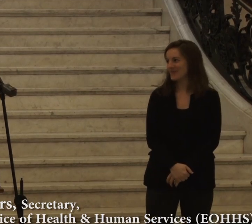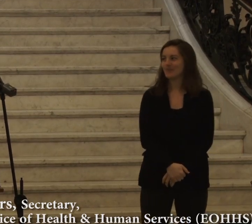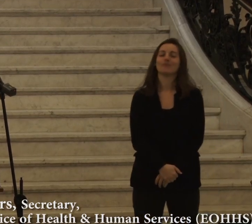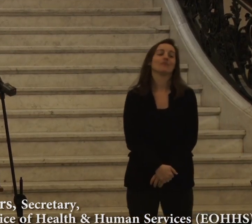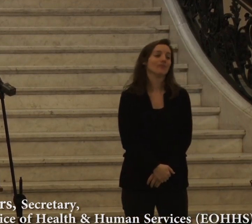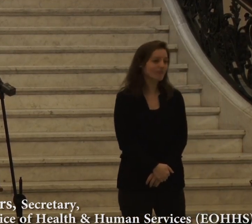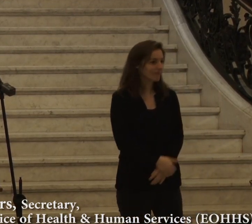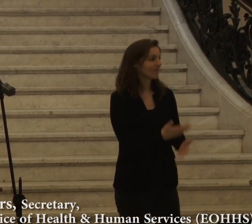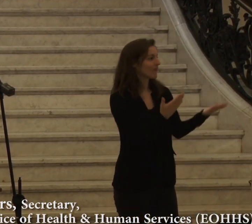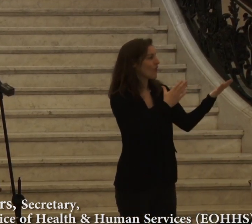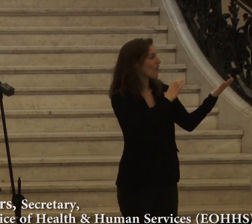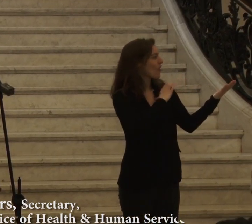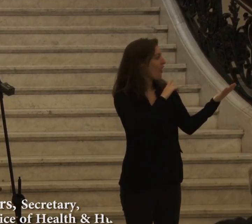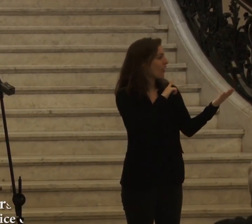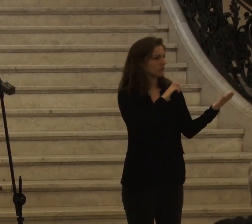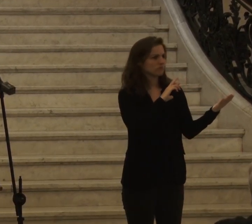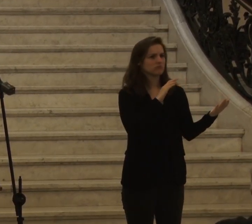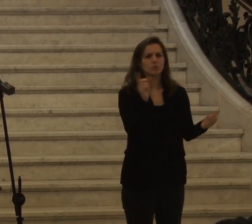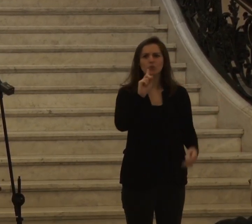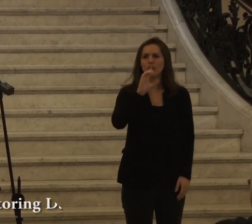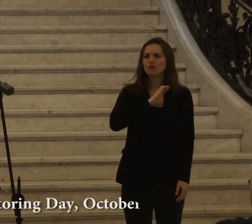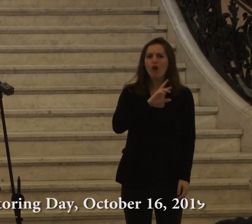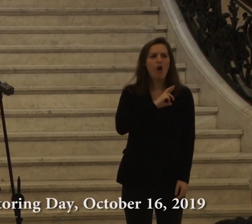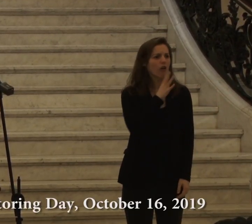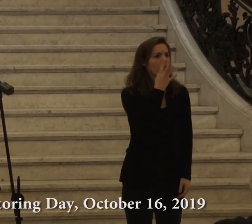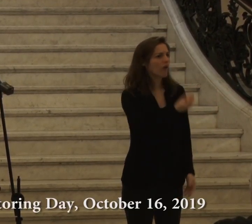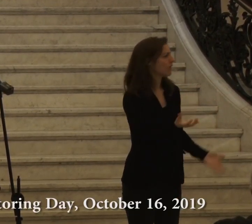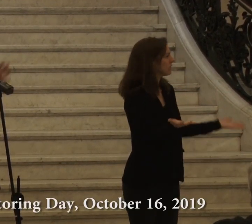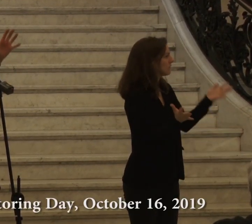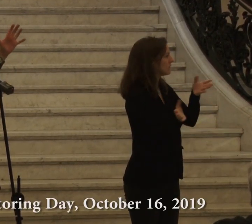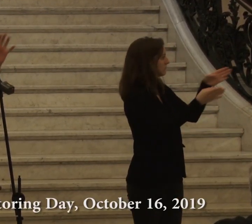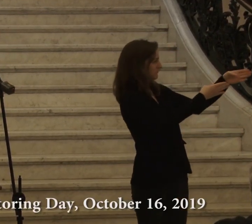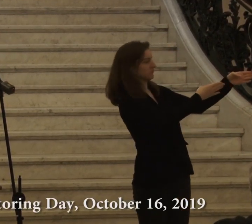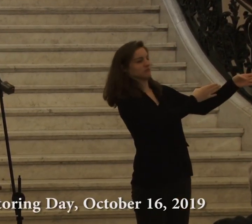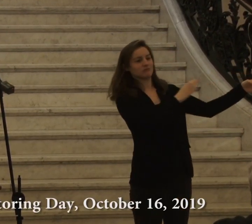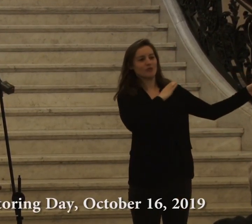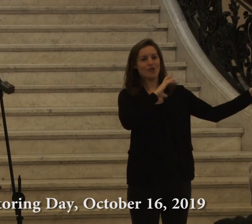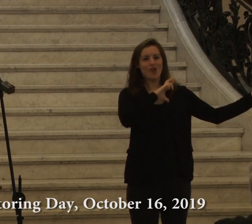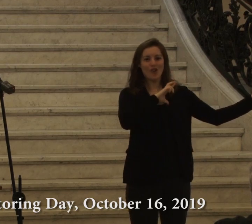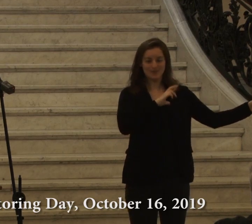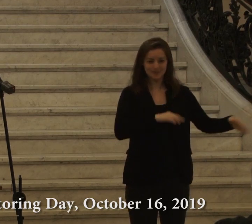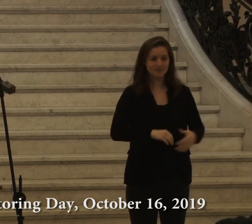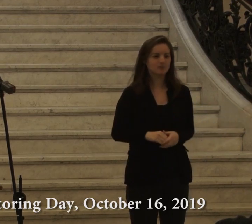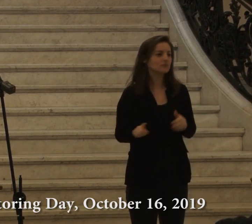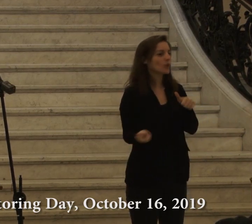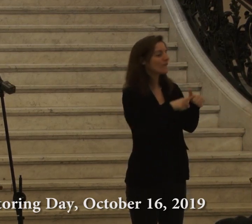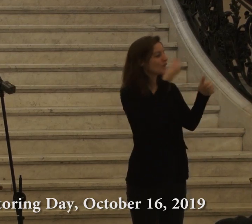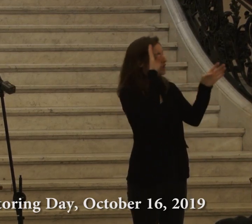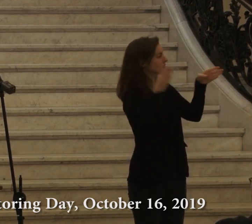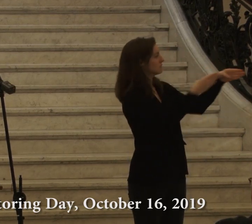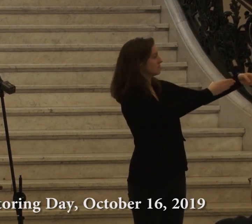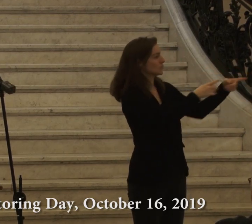So, Carl. Where's Carl? How did I lose Carl? So first to Carl.